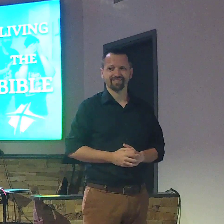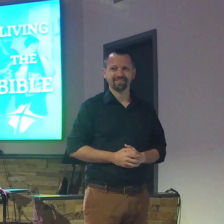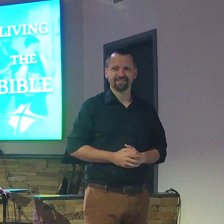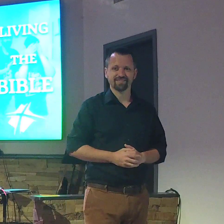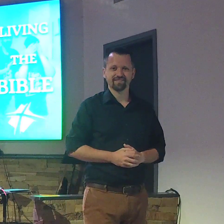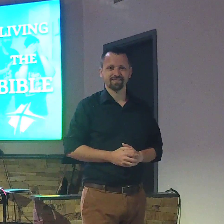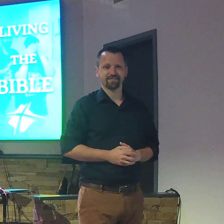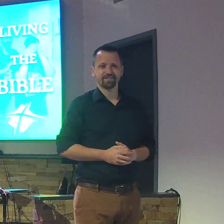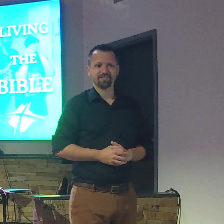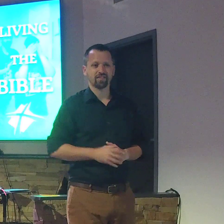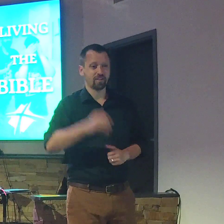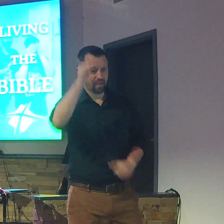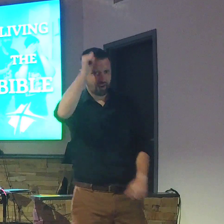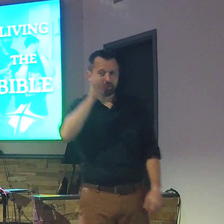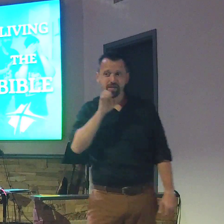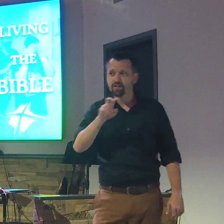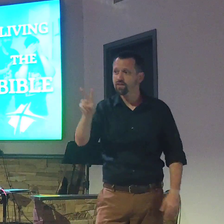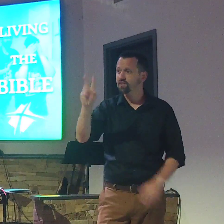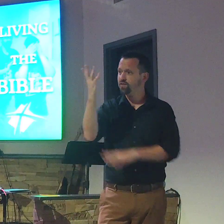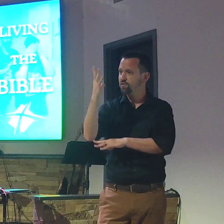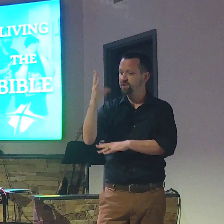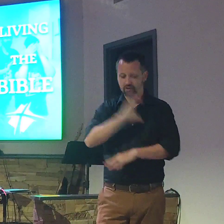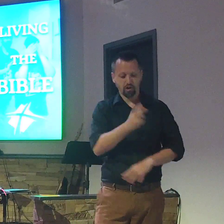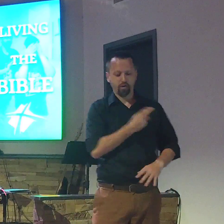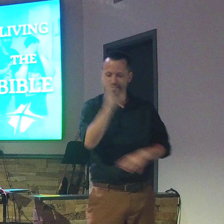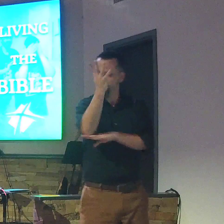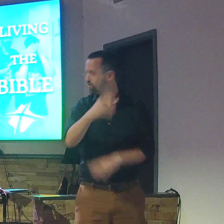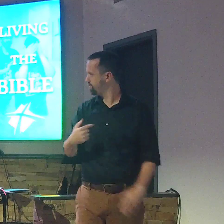They're looking at that tree. Cody, you're the tree.